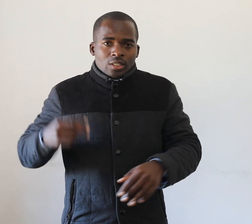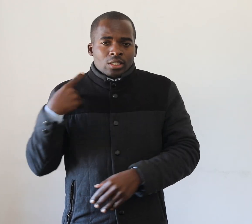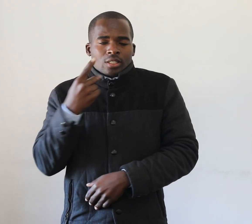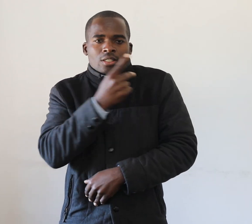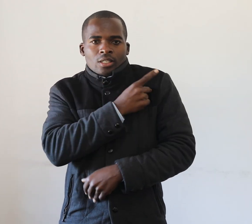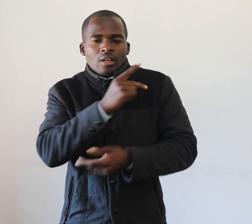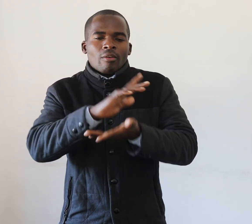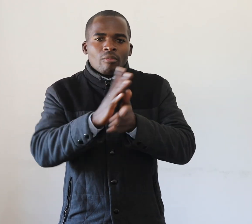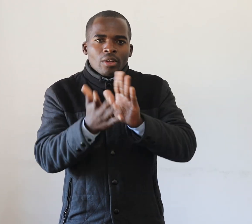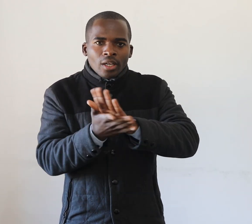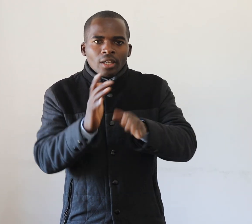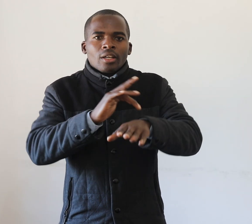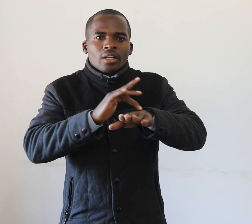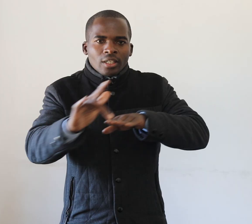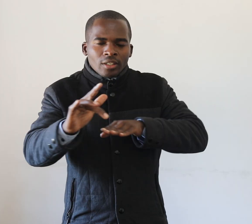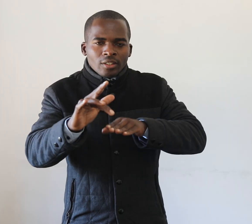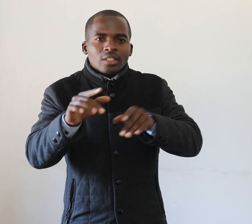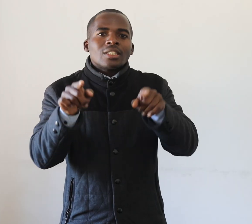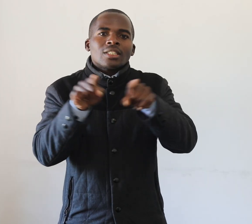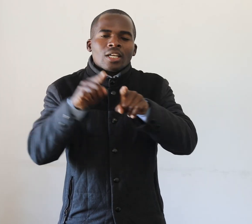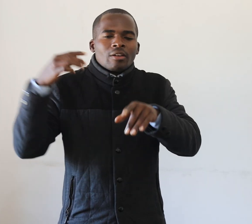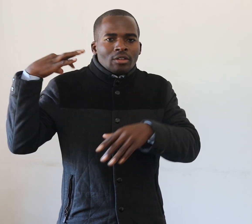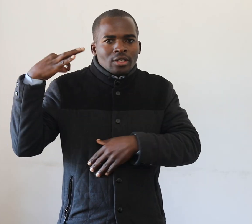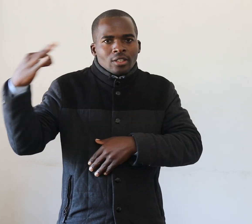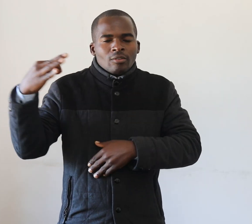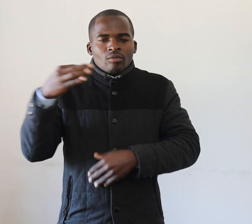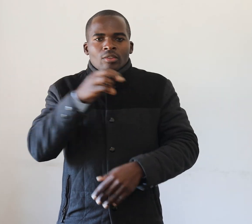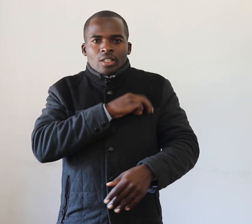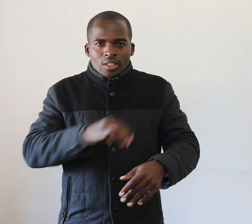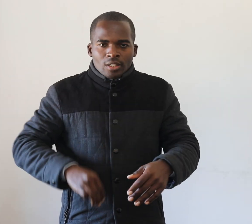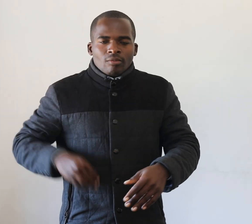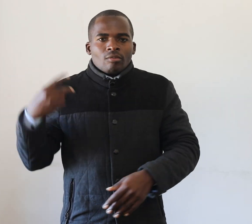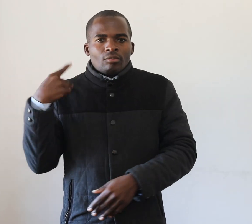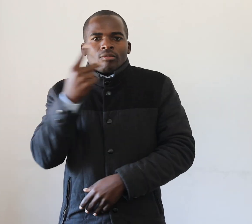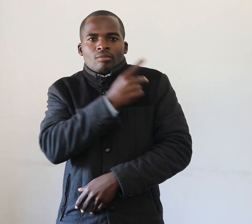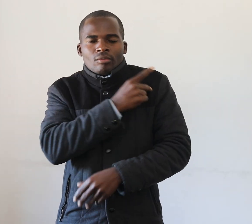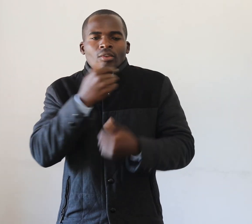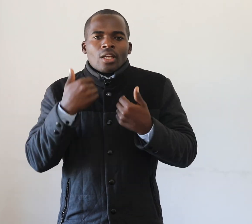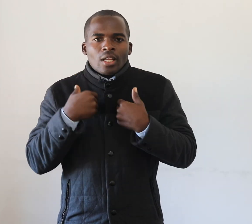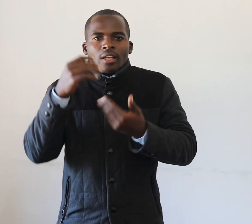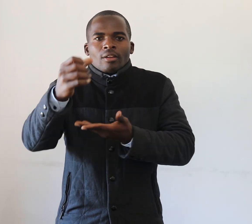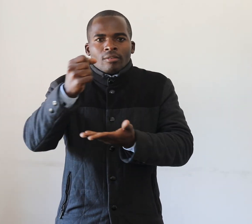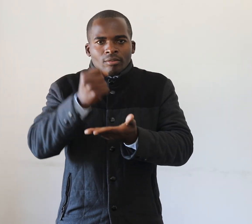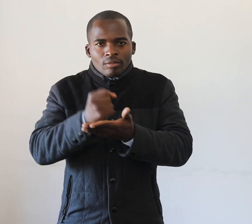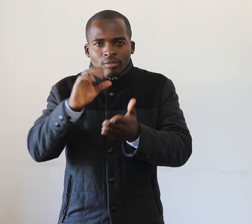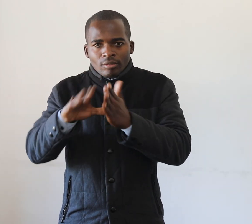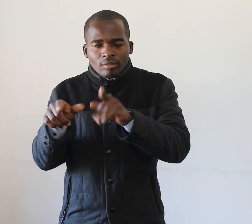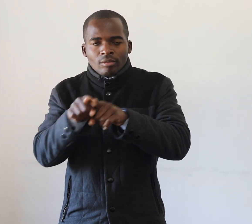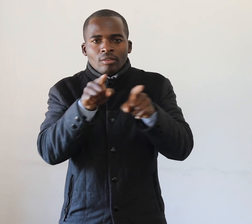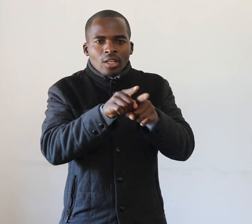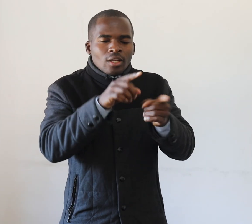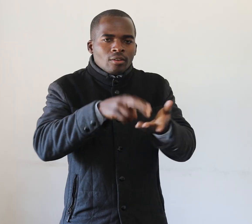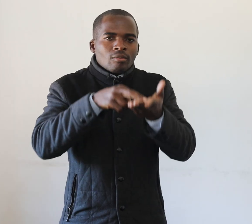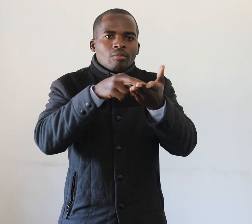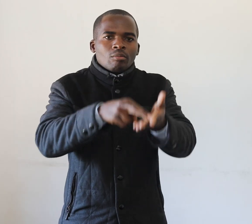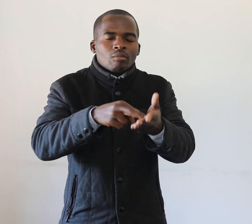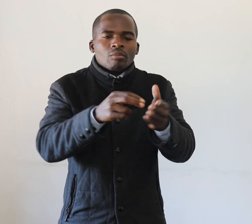vacant also apply to an MP elected under proportional representation.